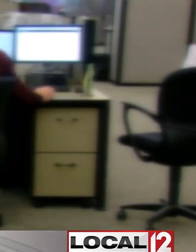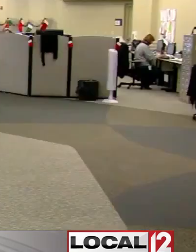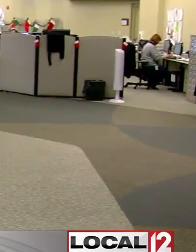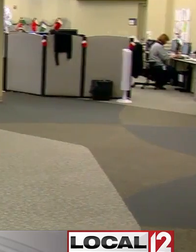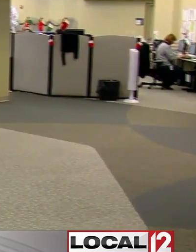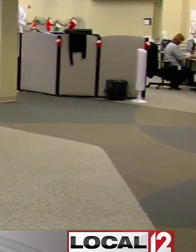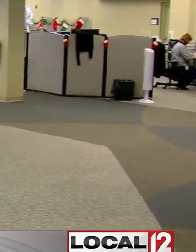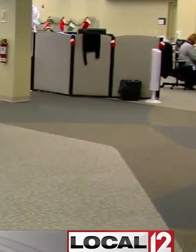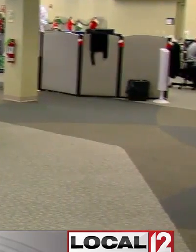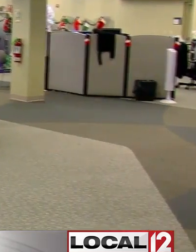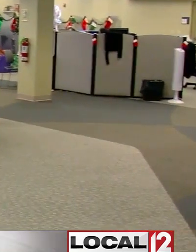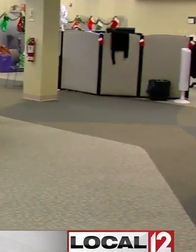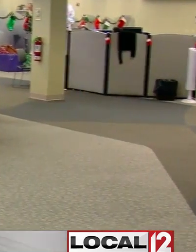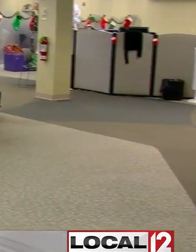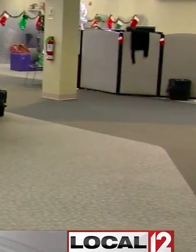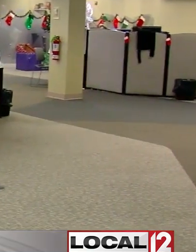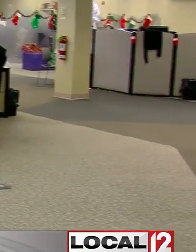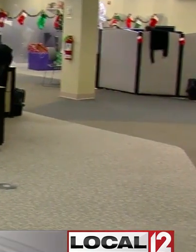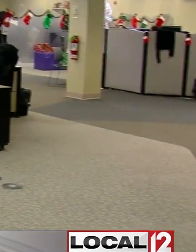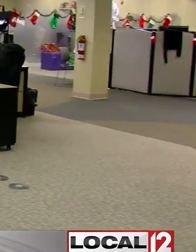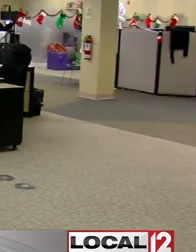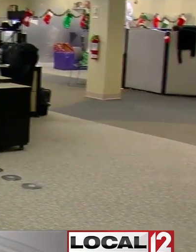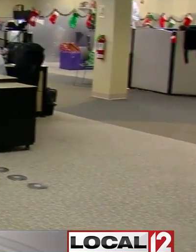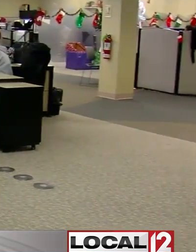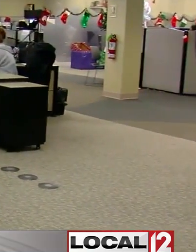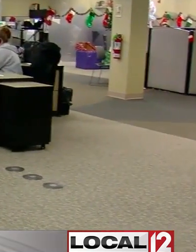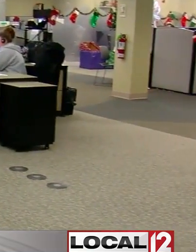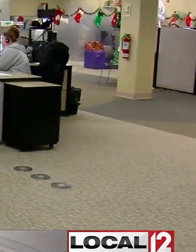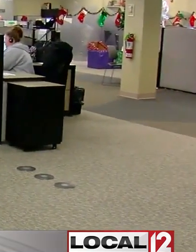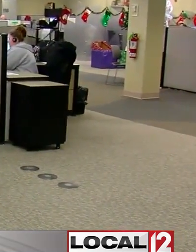operators. He calls their spirit inspiring.